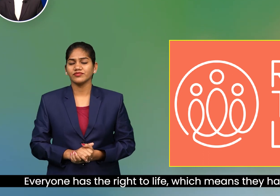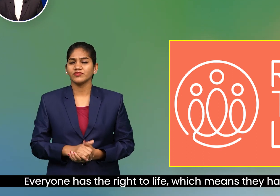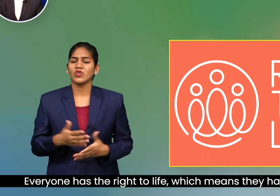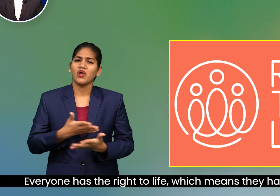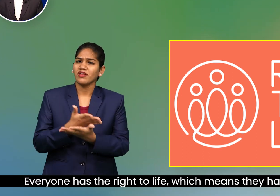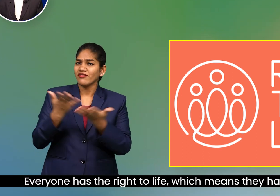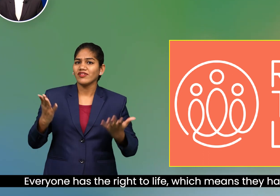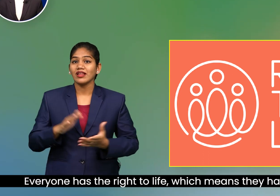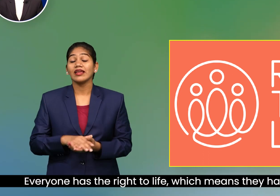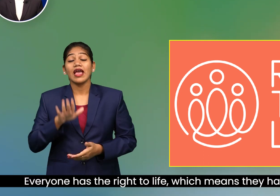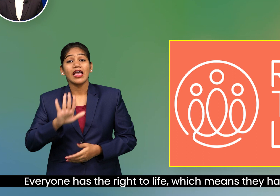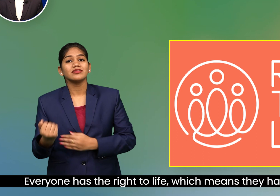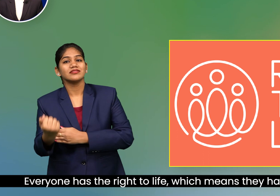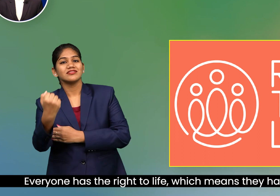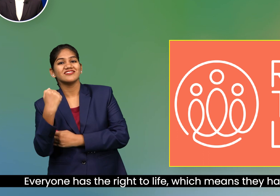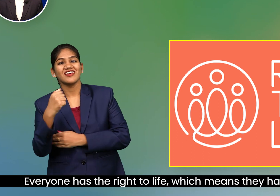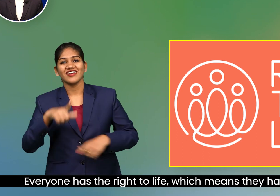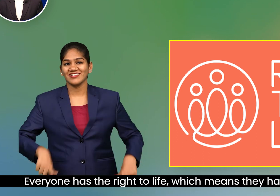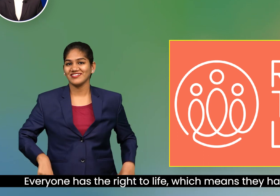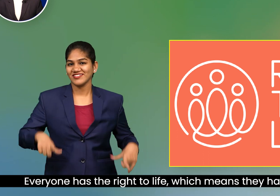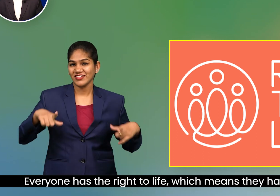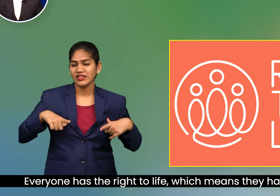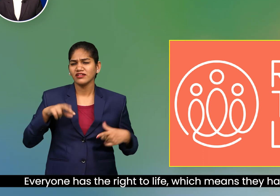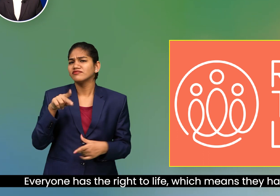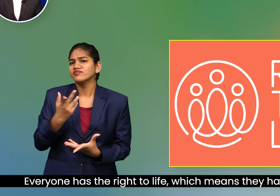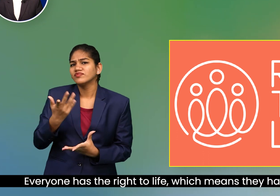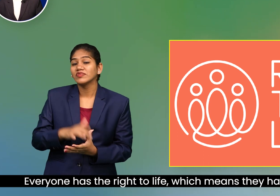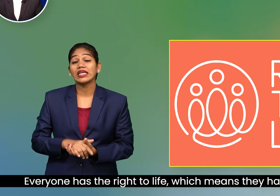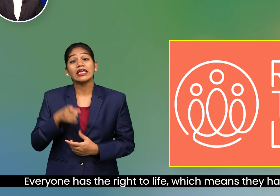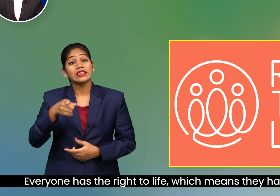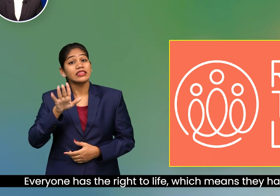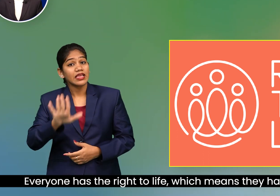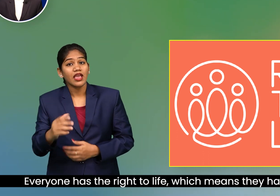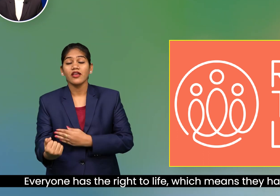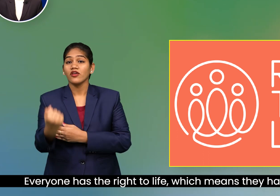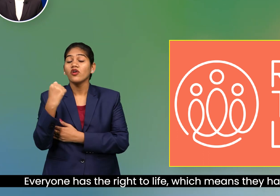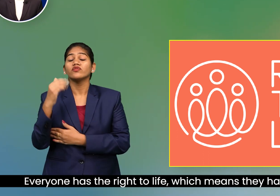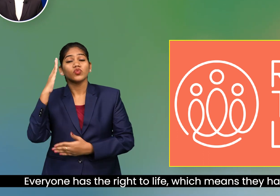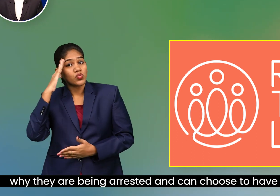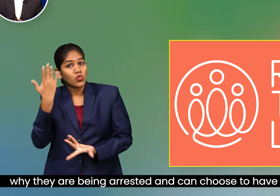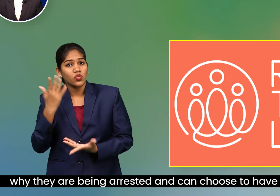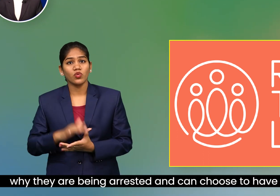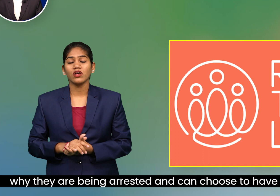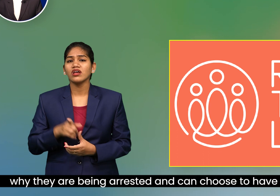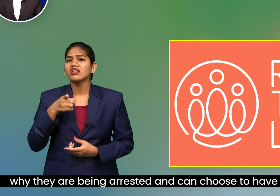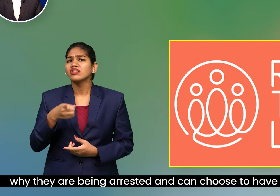Everyone has the right to life, which means they have the right to know why they are being